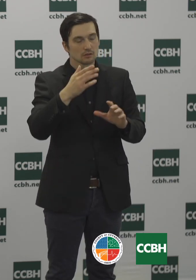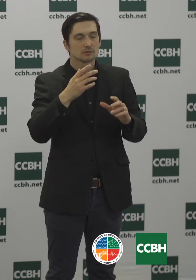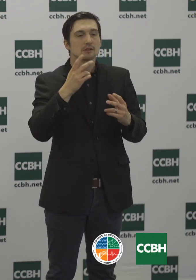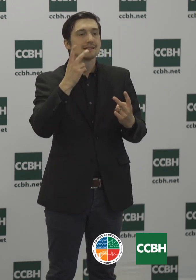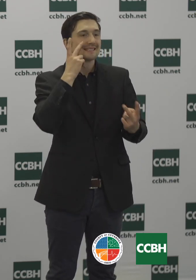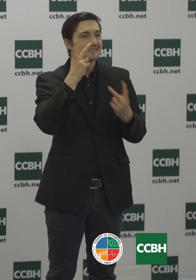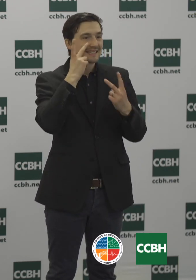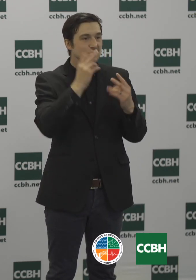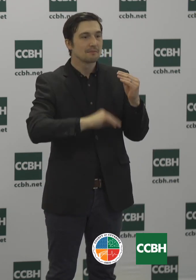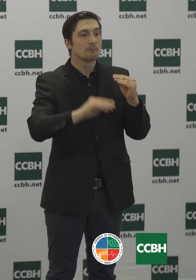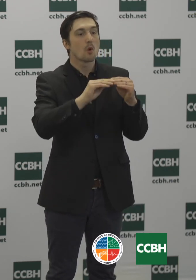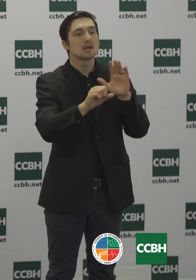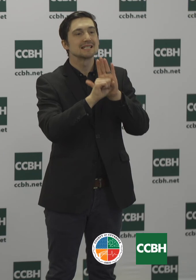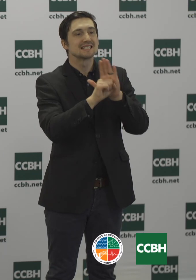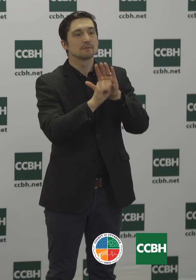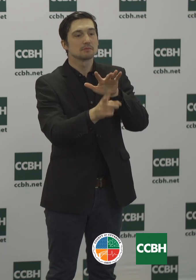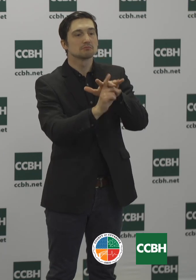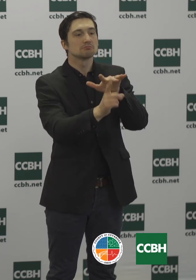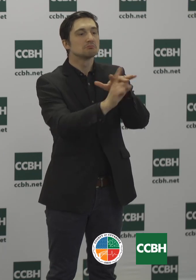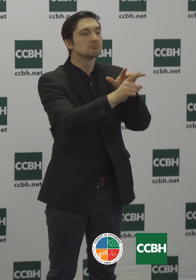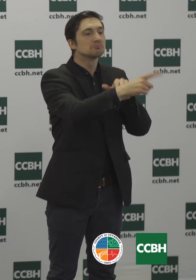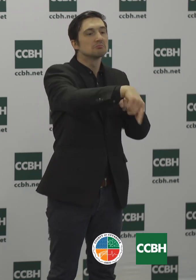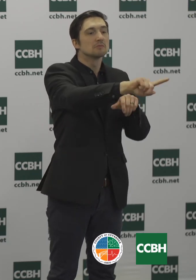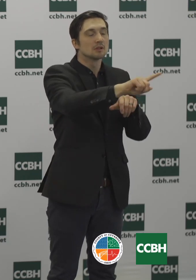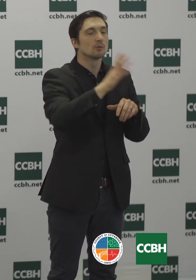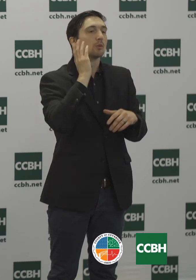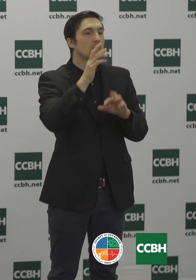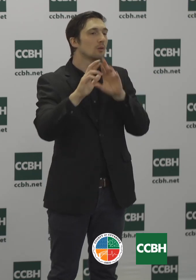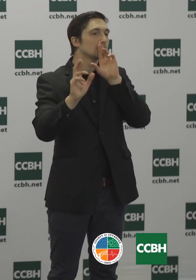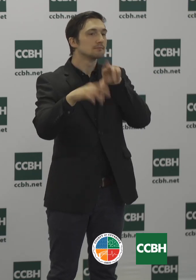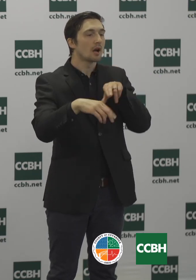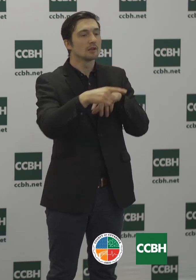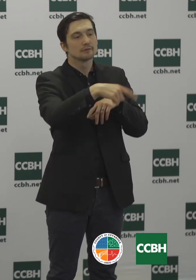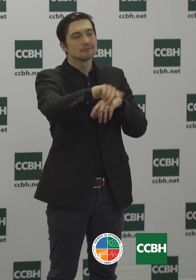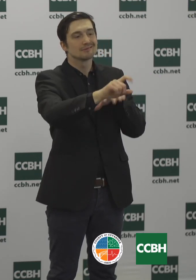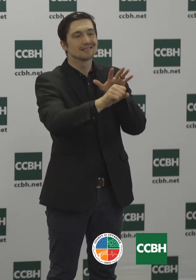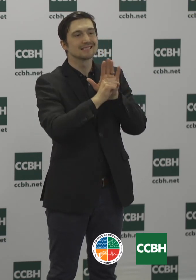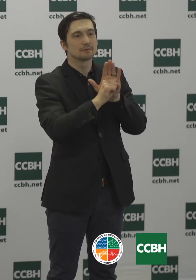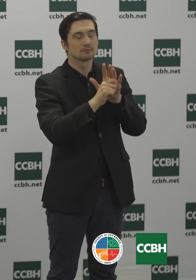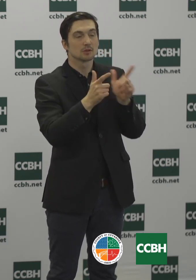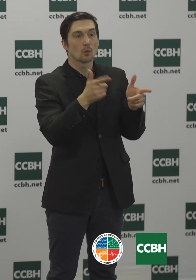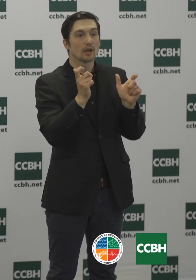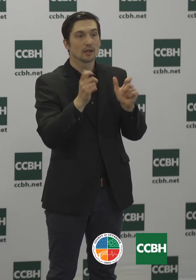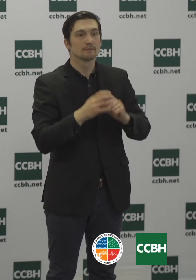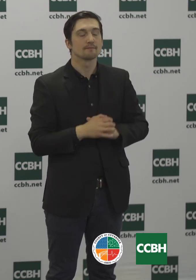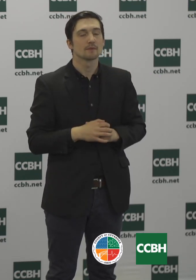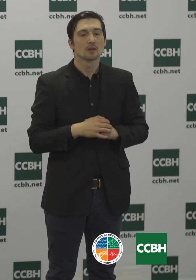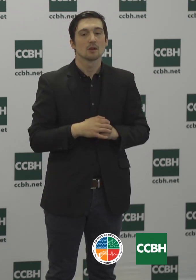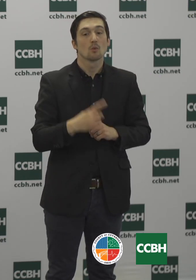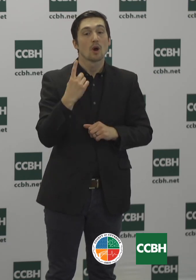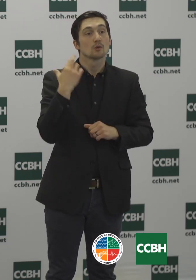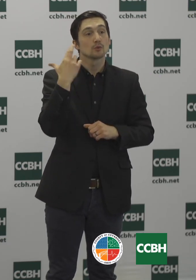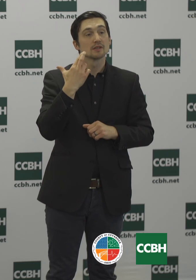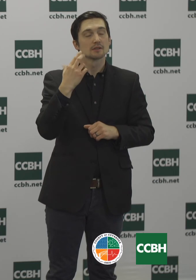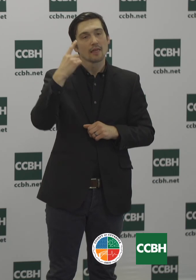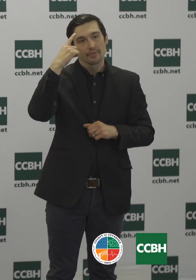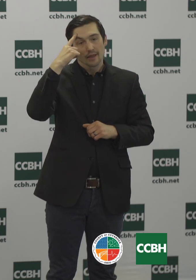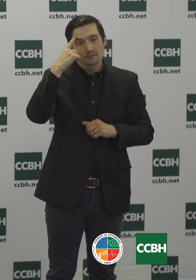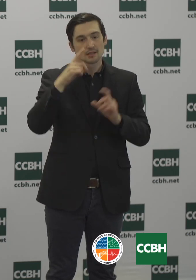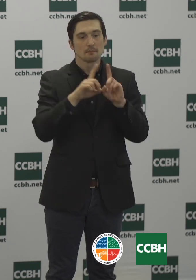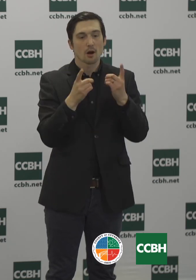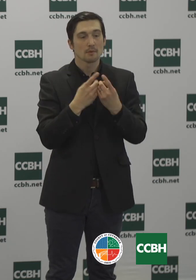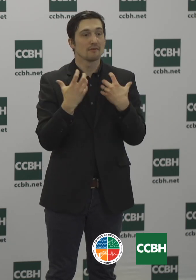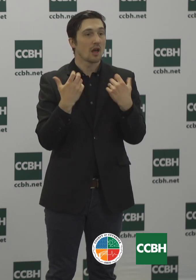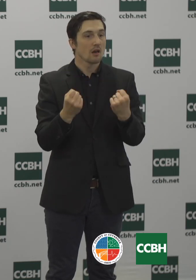see symptoms throughout, and we're going to be responsive to them as quickly as possible. One of the reasons I think the Department of